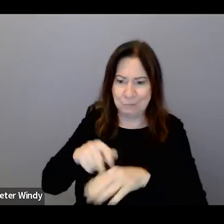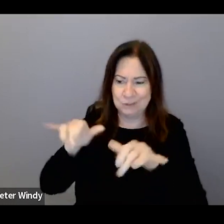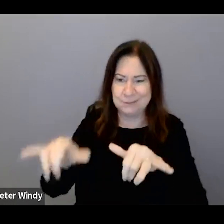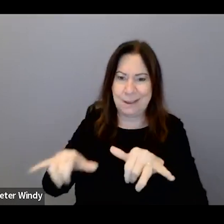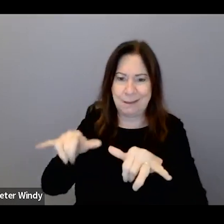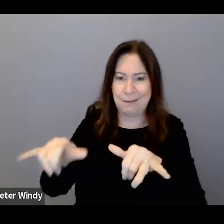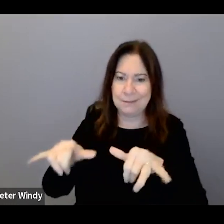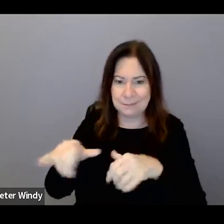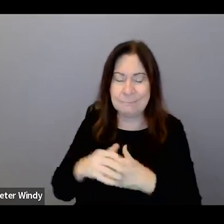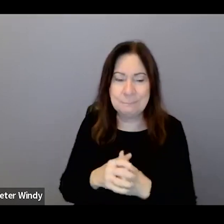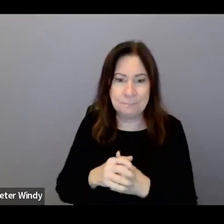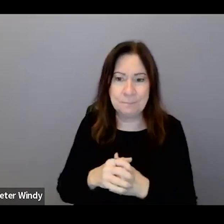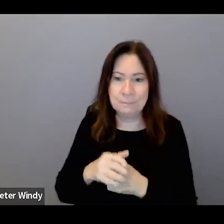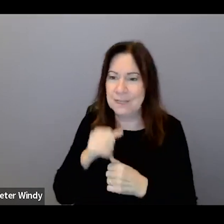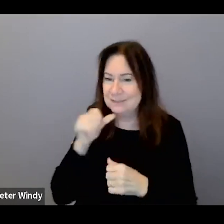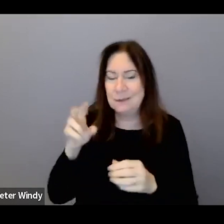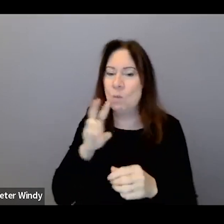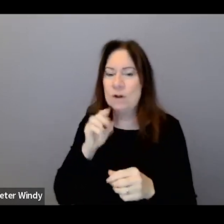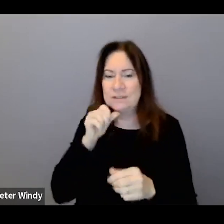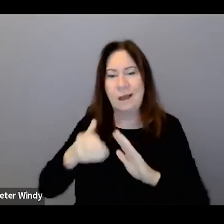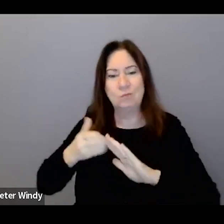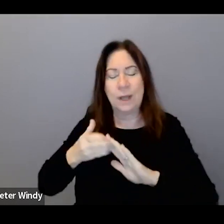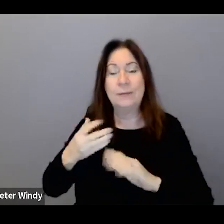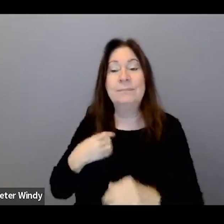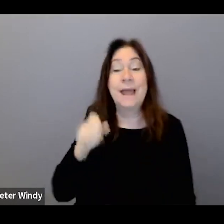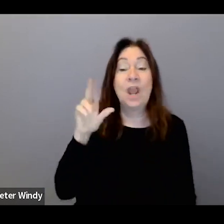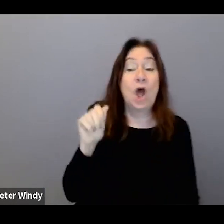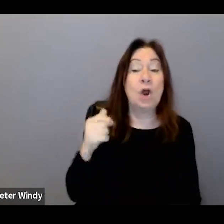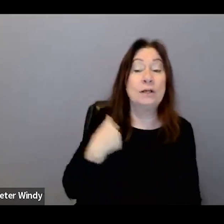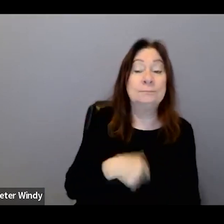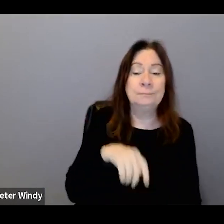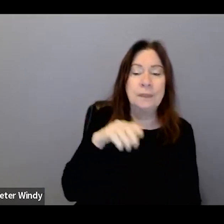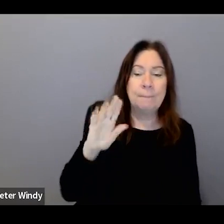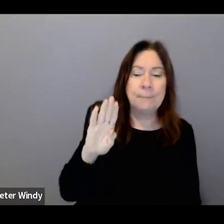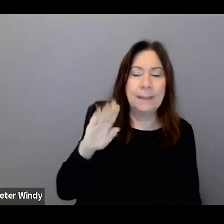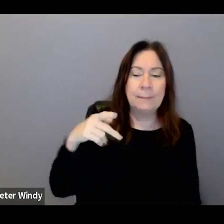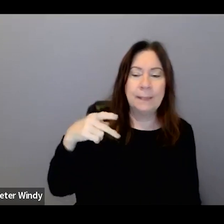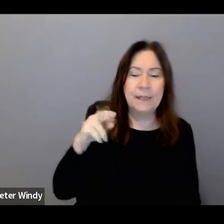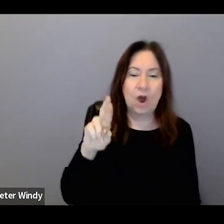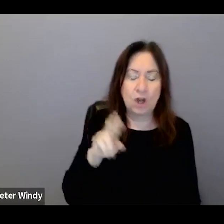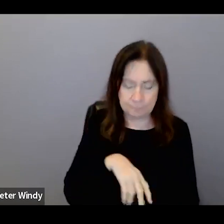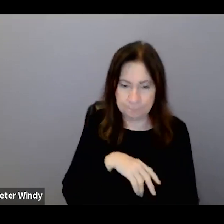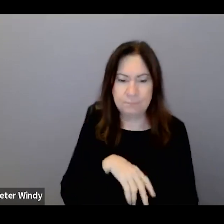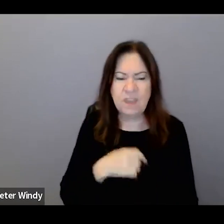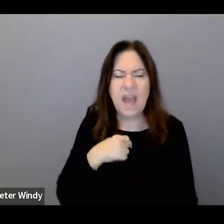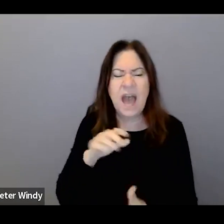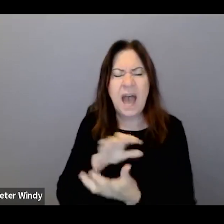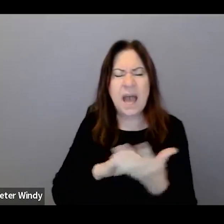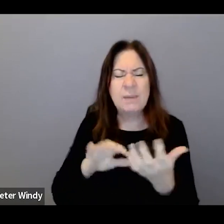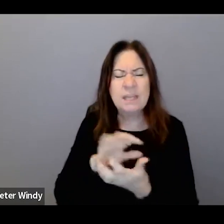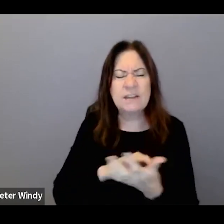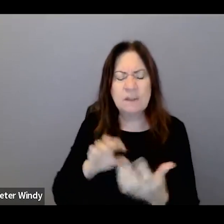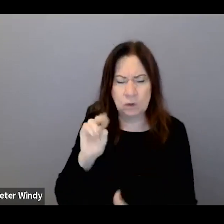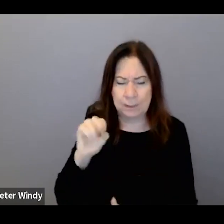Hey, Clay, it's Laura at BPR. Morning, Lauren. Morning. I'm confused about